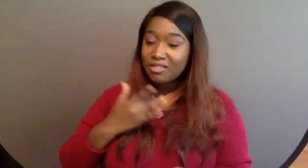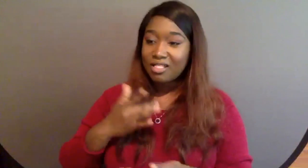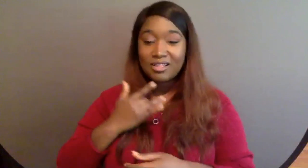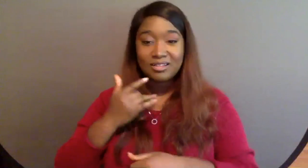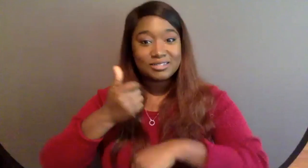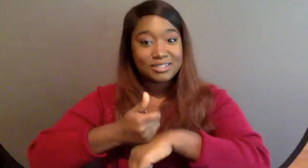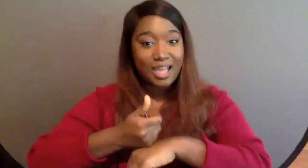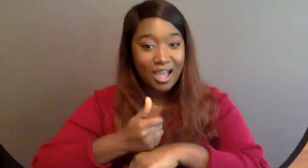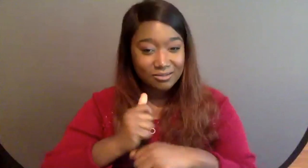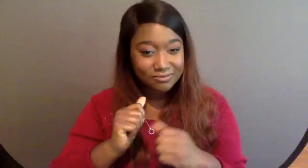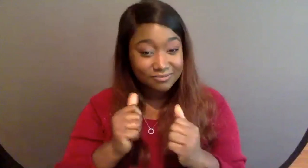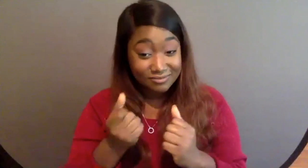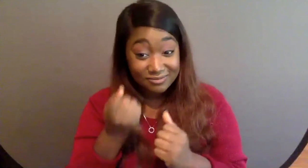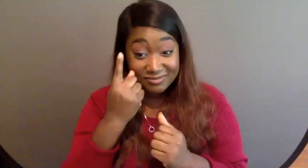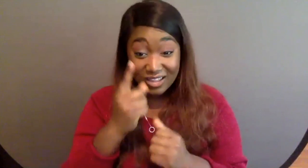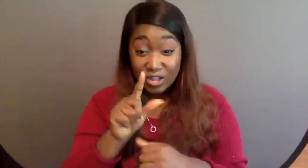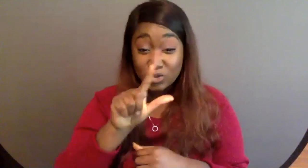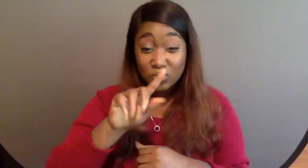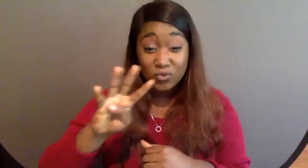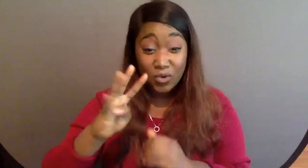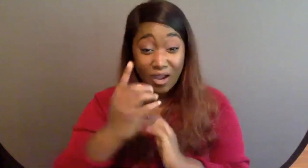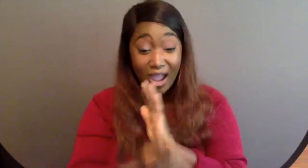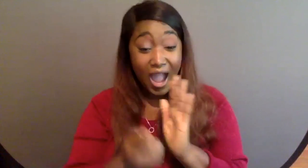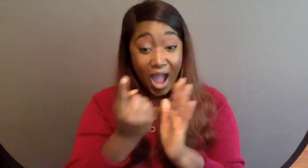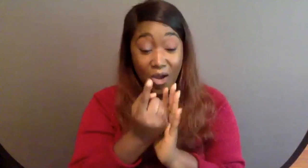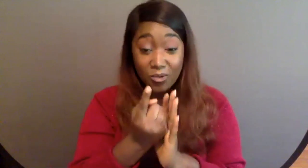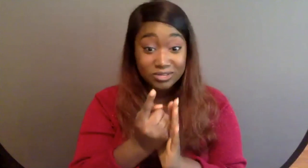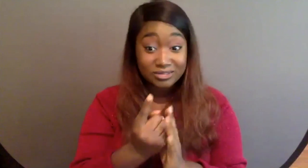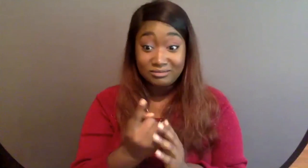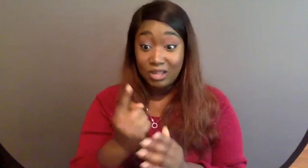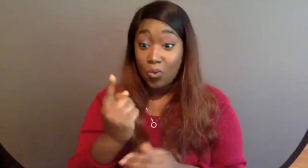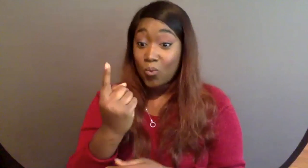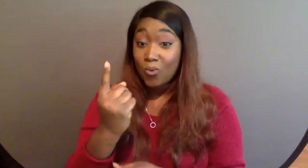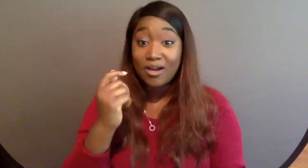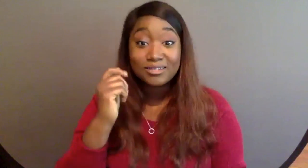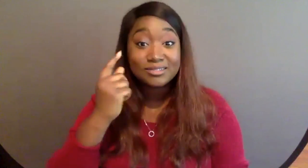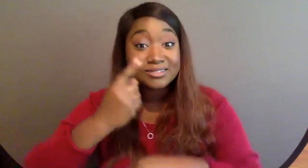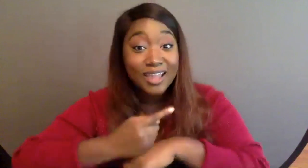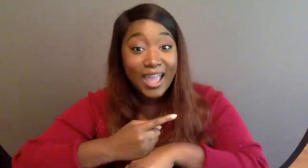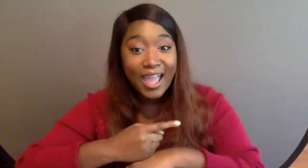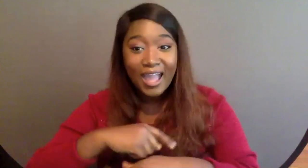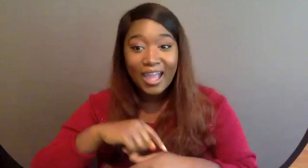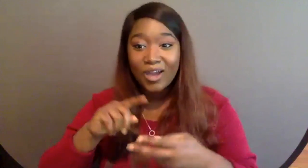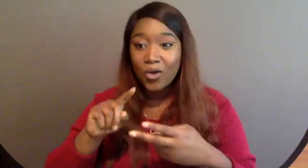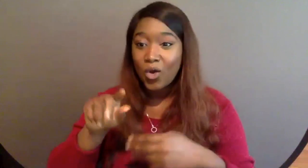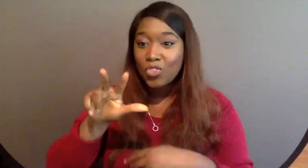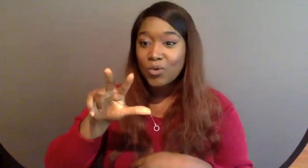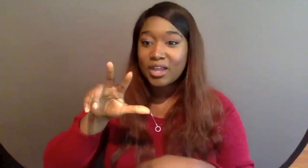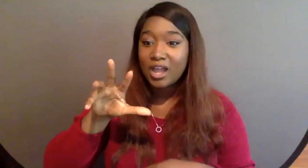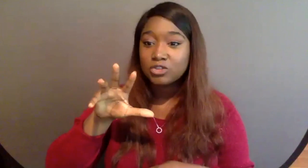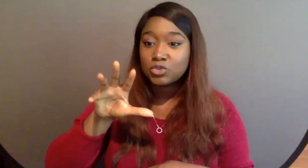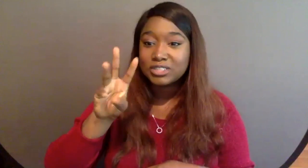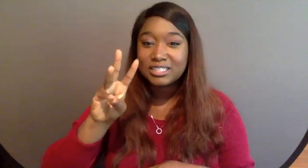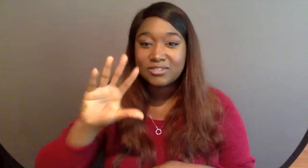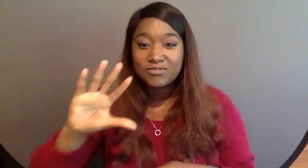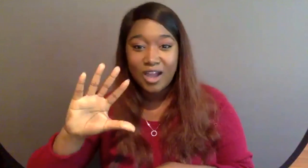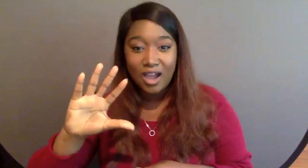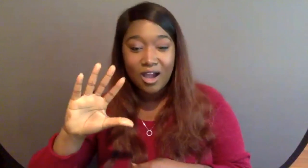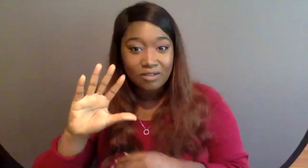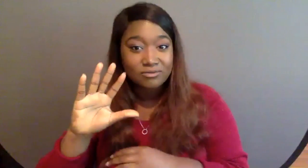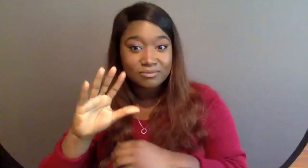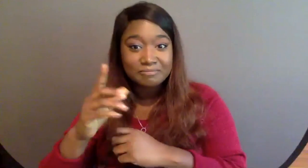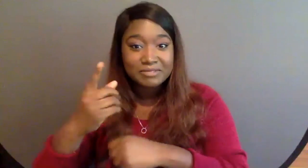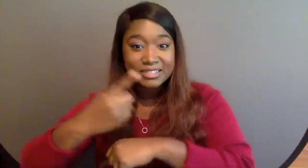24 hours in a day or 365 days in a year. How can we align our own processes and